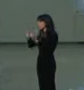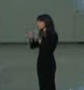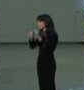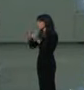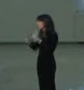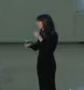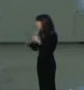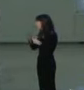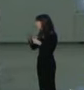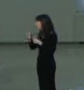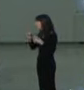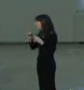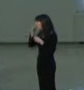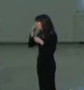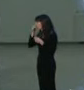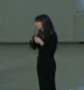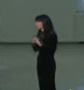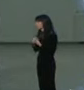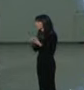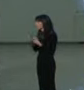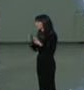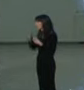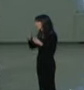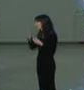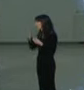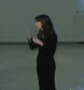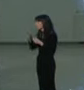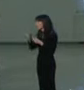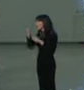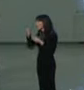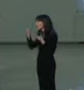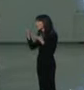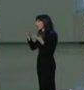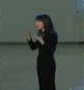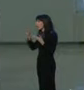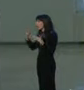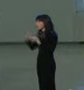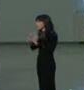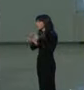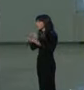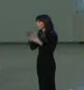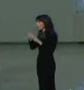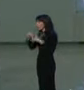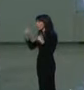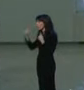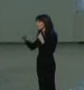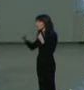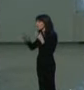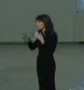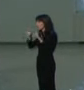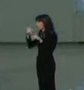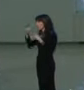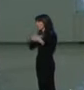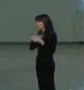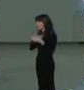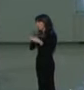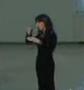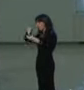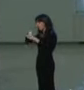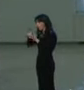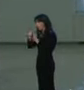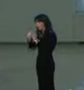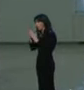So the idea is that anything outside of the work is outside. But what we're saying is, well, it's not